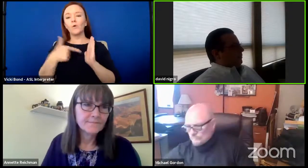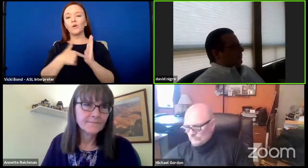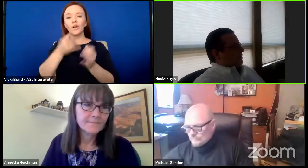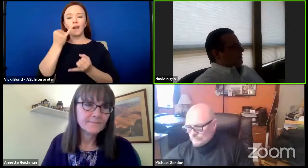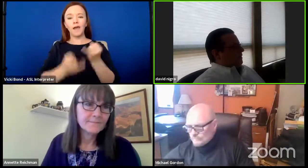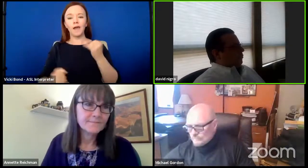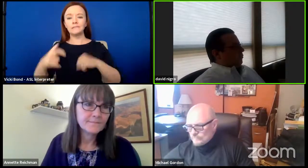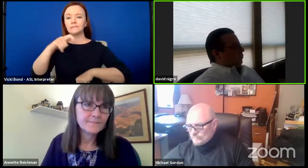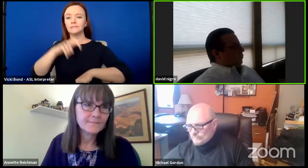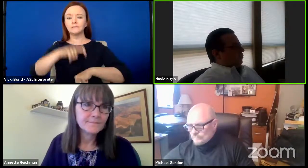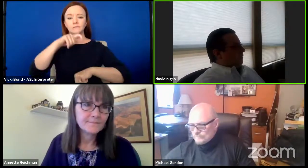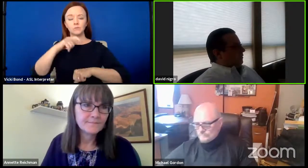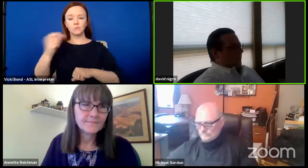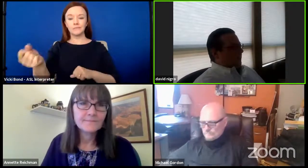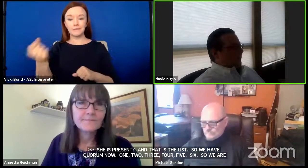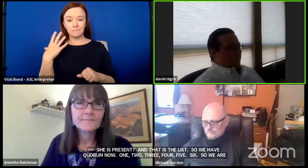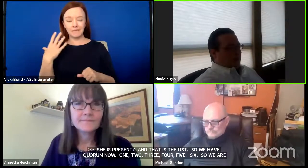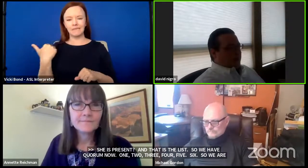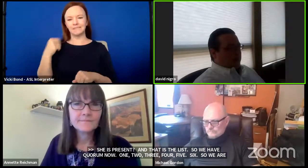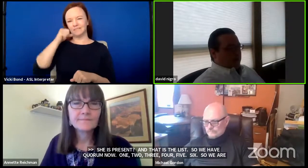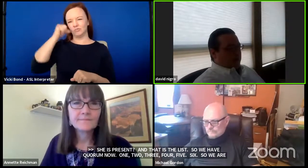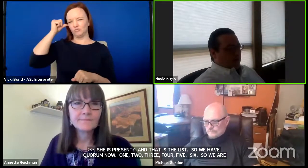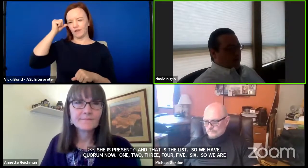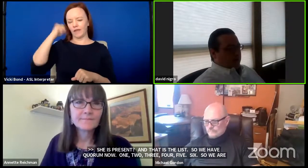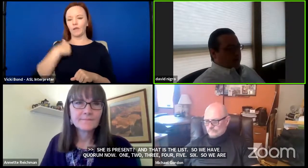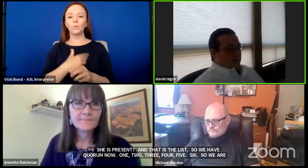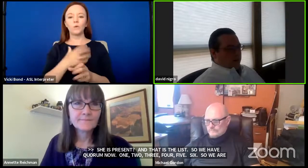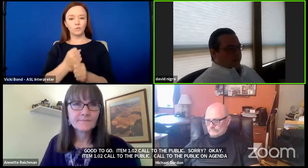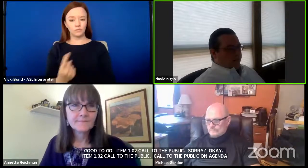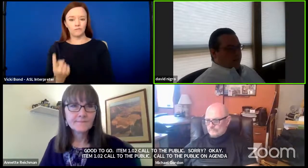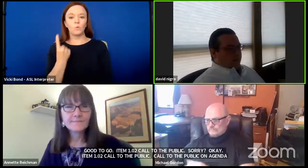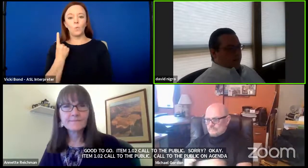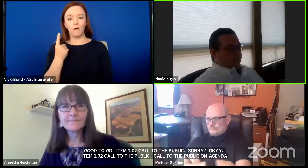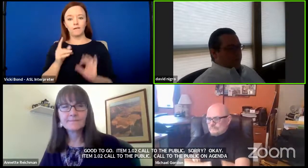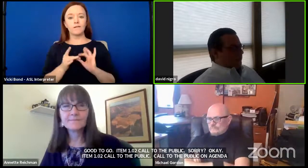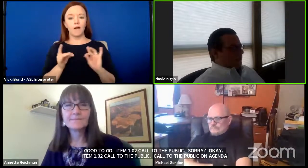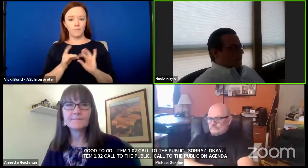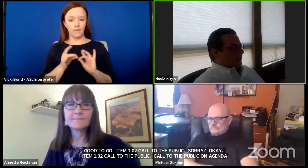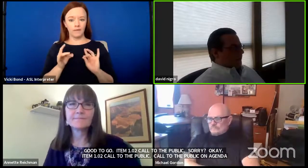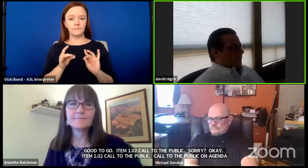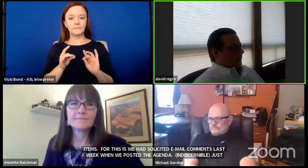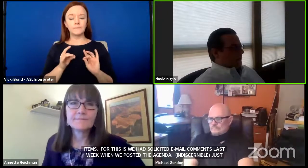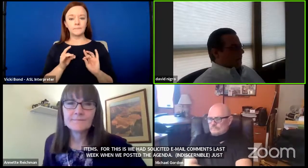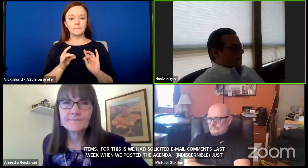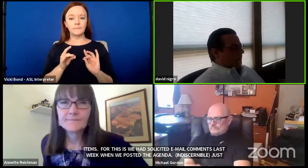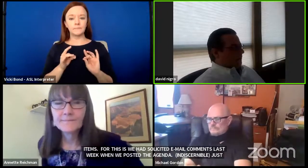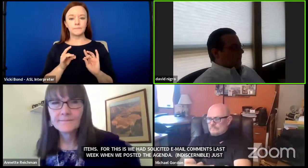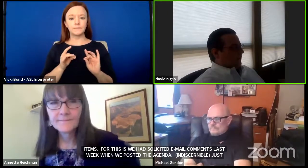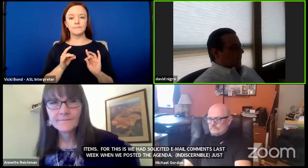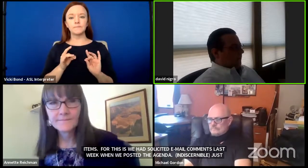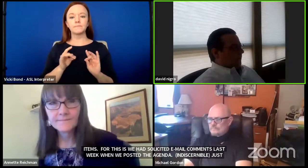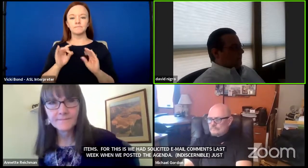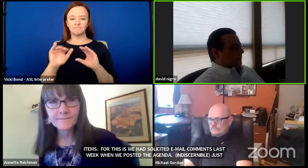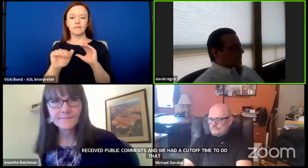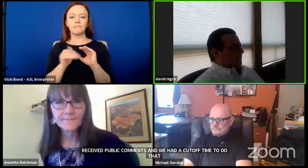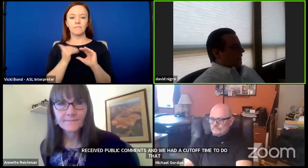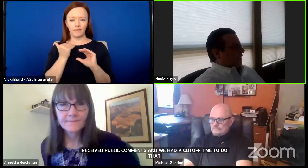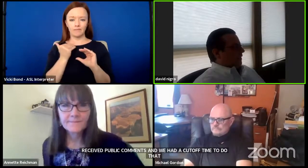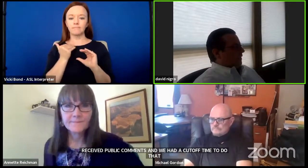We received one public comment that was received into that email